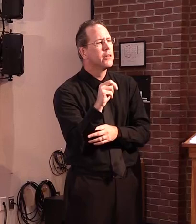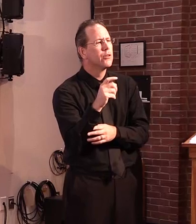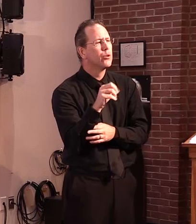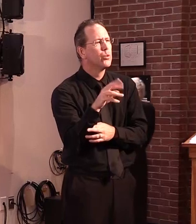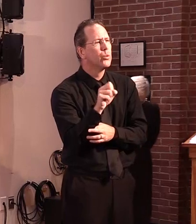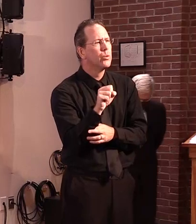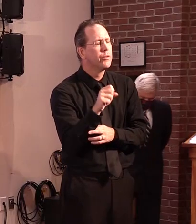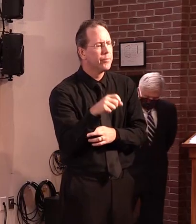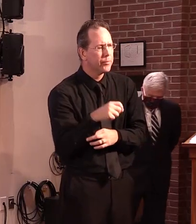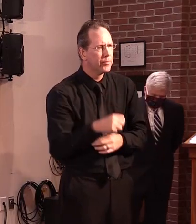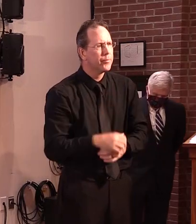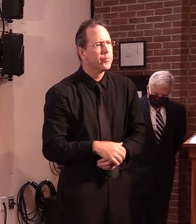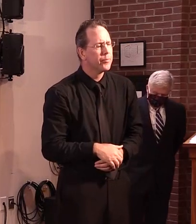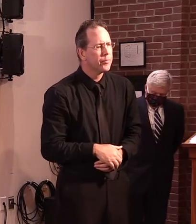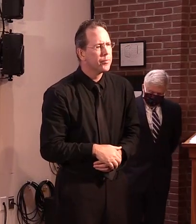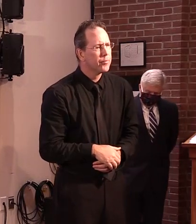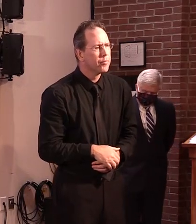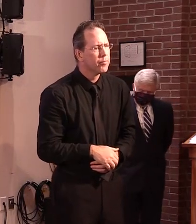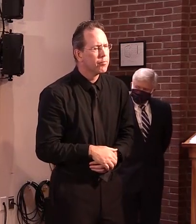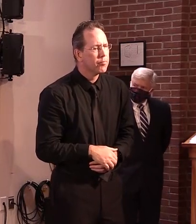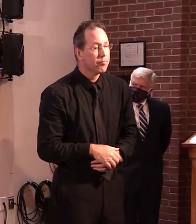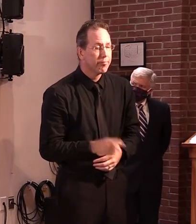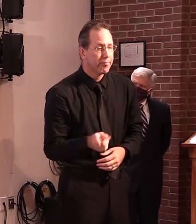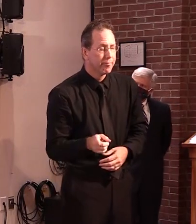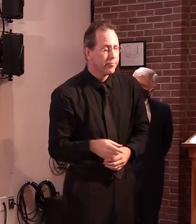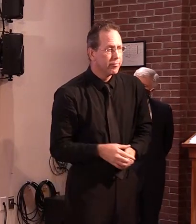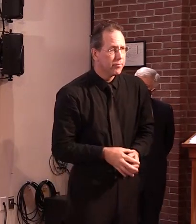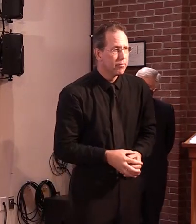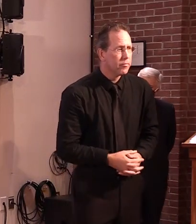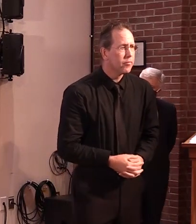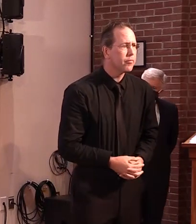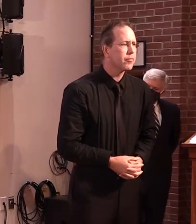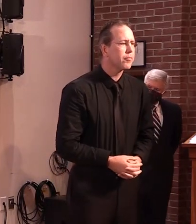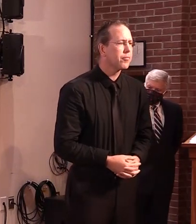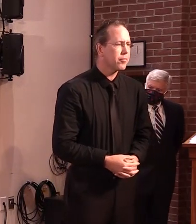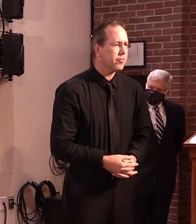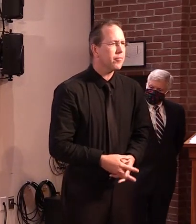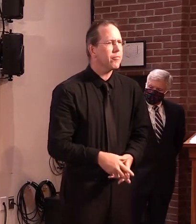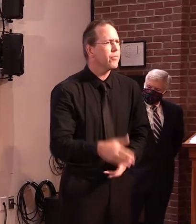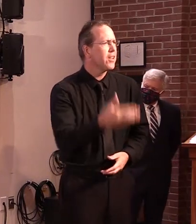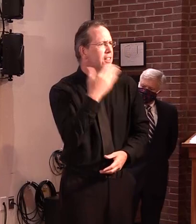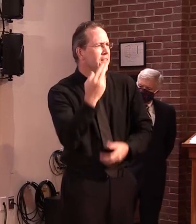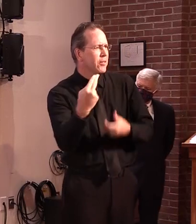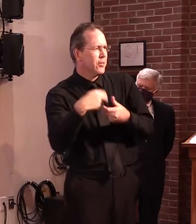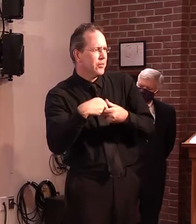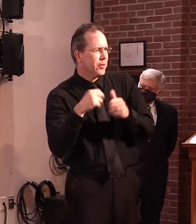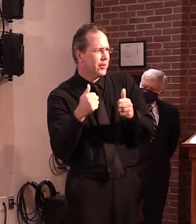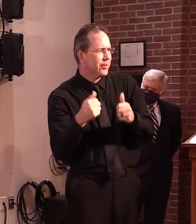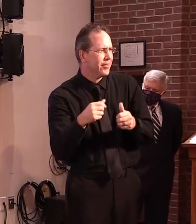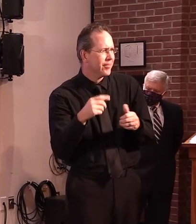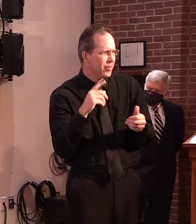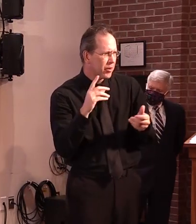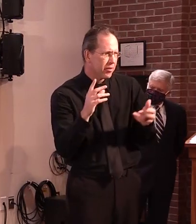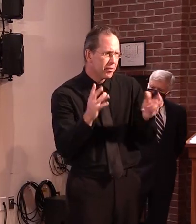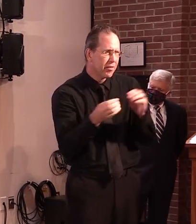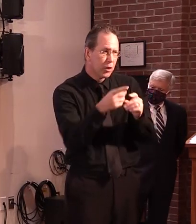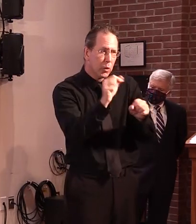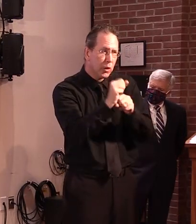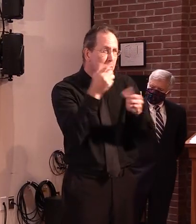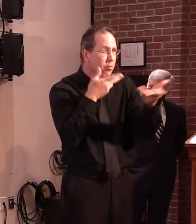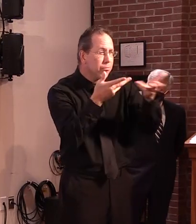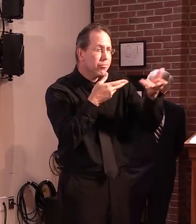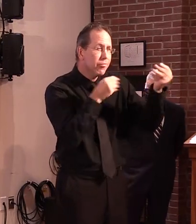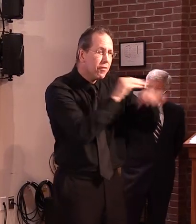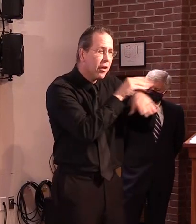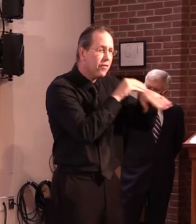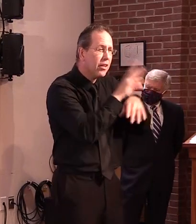Hello, and thank you for being here, Dr. Fauci. Dr. Fauci, you've served under 6 presidents and through significant public health challenges. In your experience, what